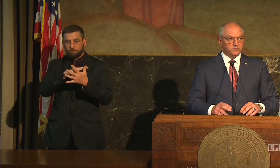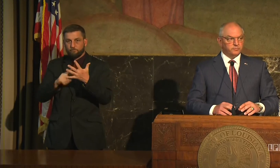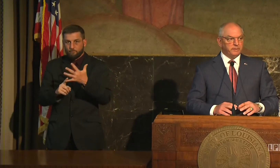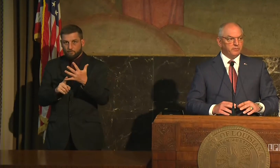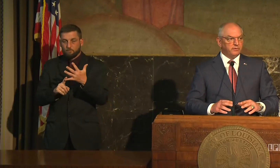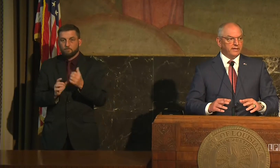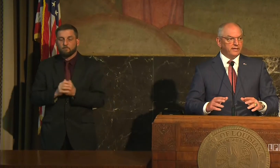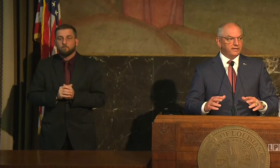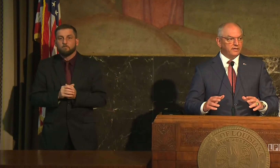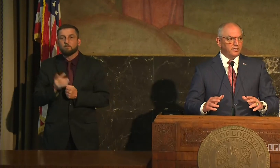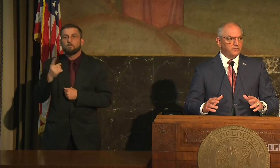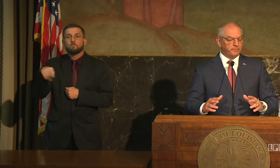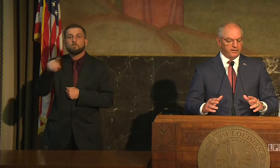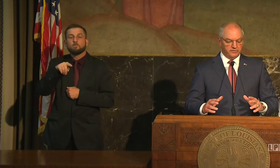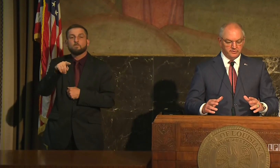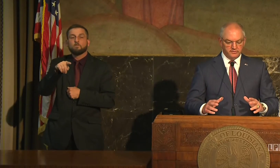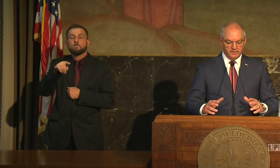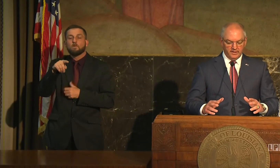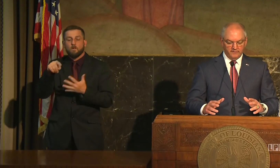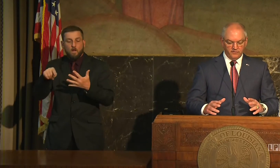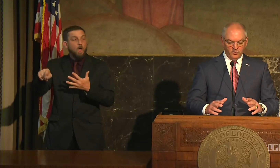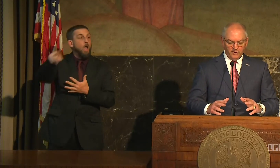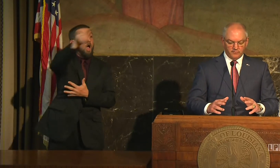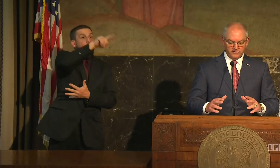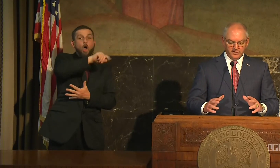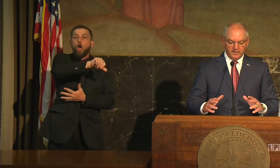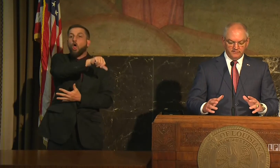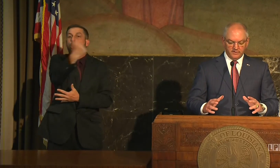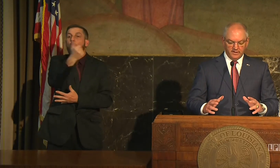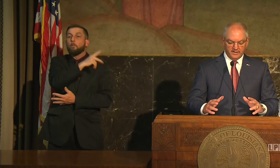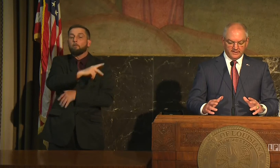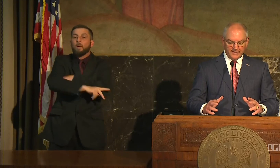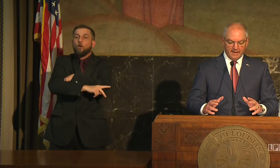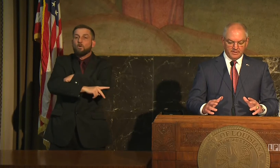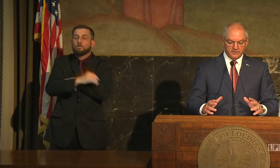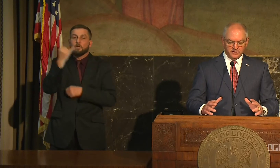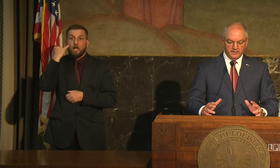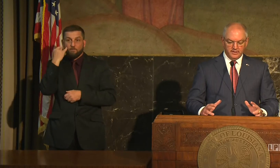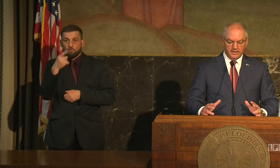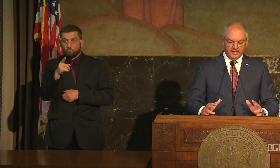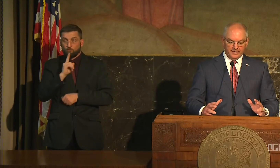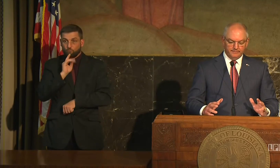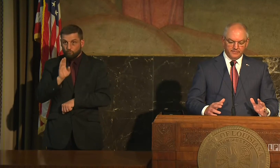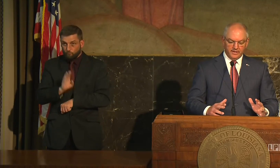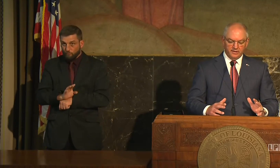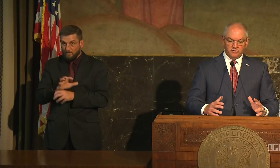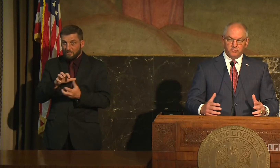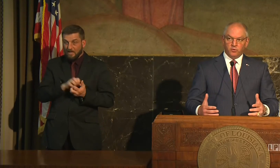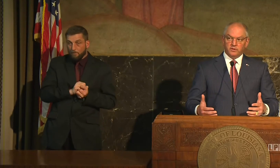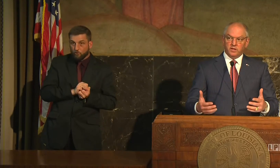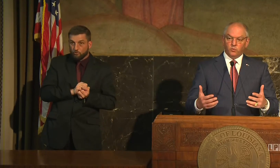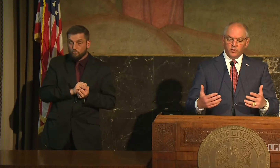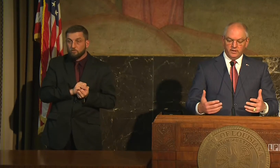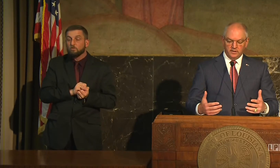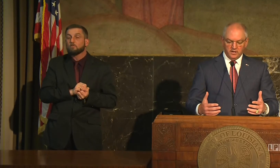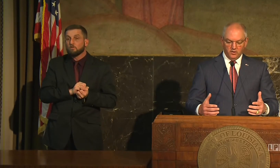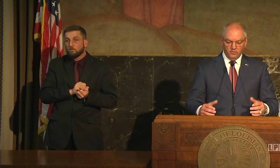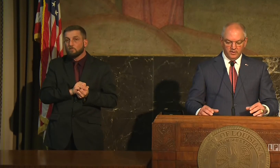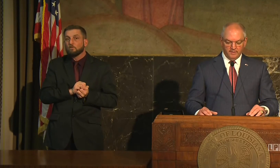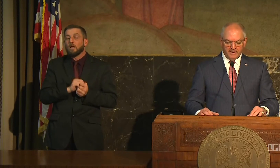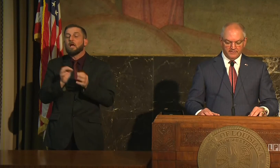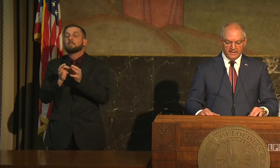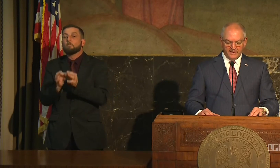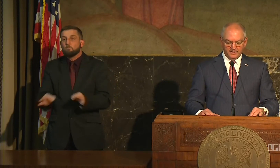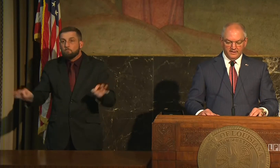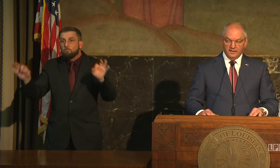For those people in other parishes, if you have received damage, then it's important that we